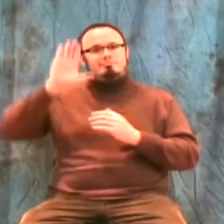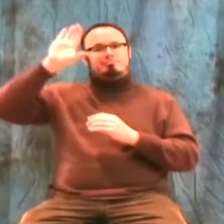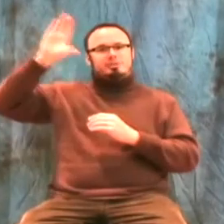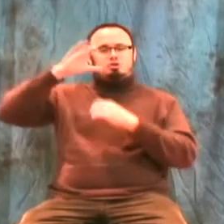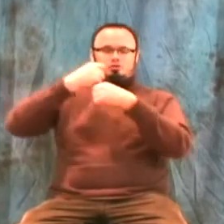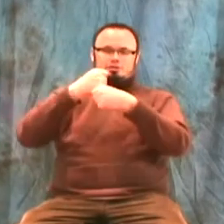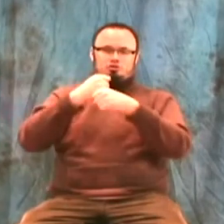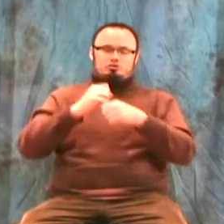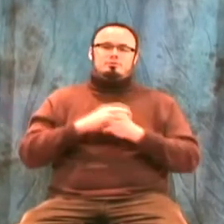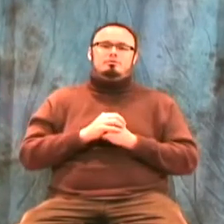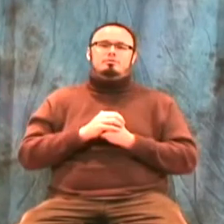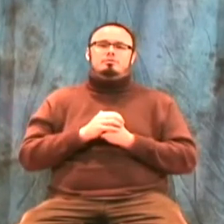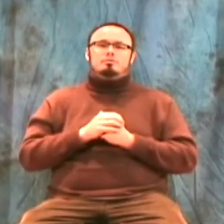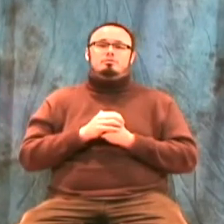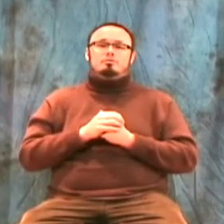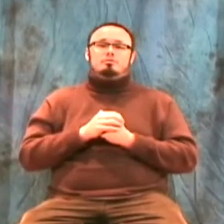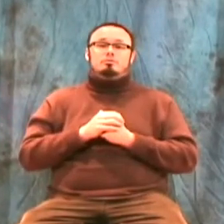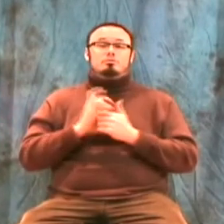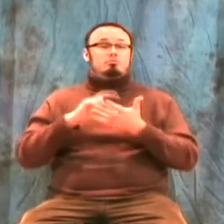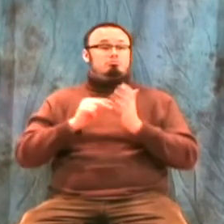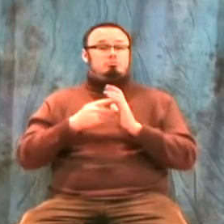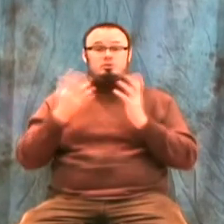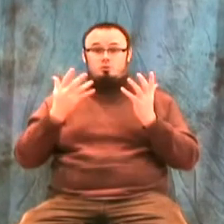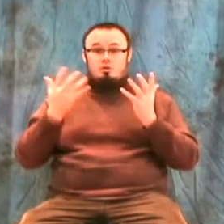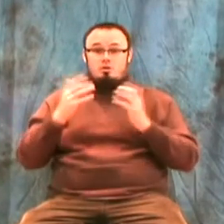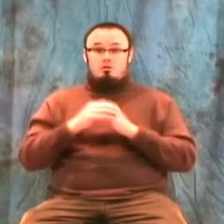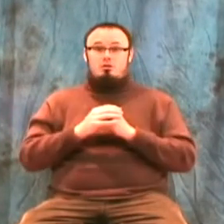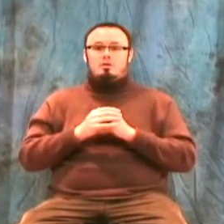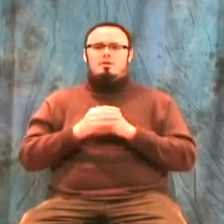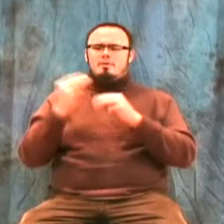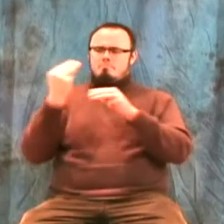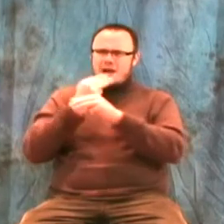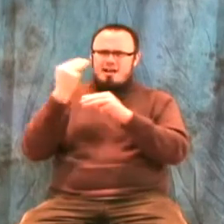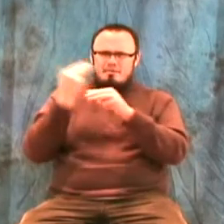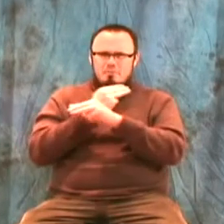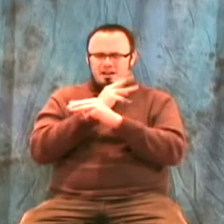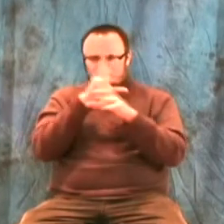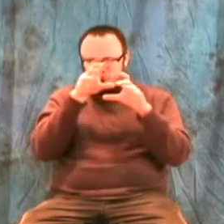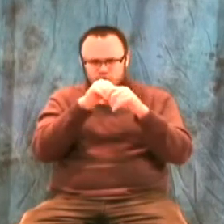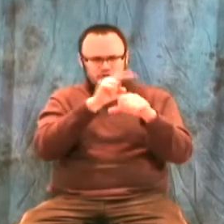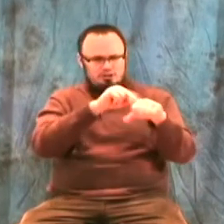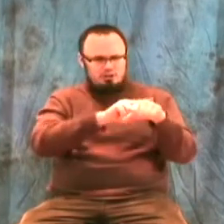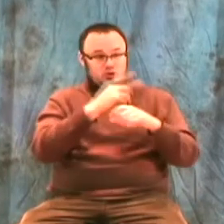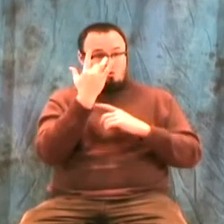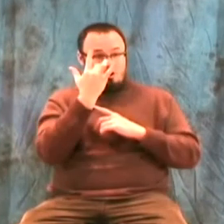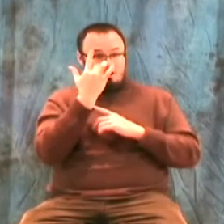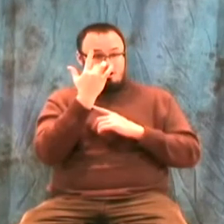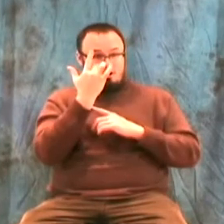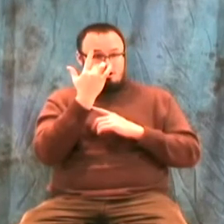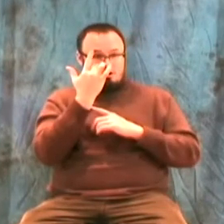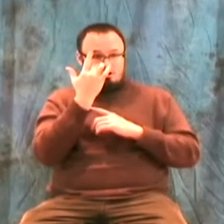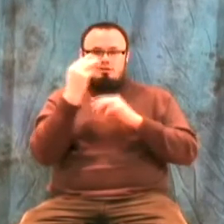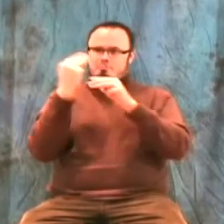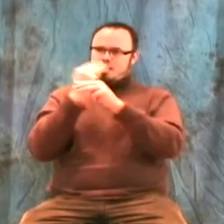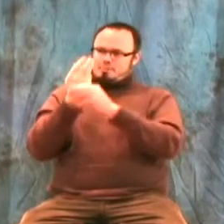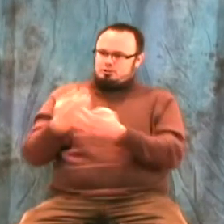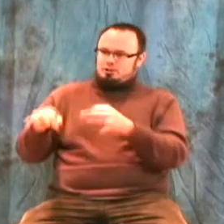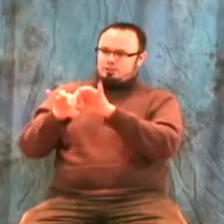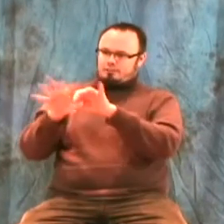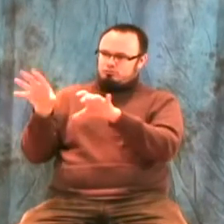evident in his creation. In other words, there is mathematical precision in nature because there is mathematical significance